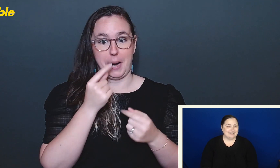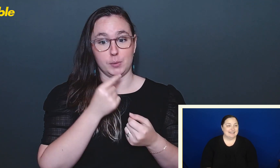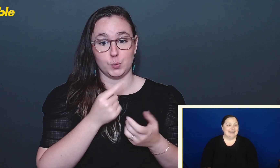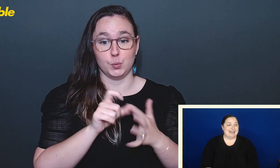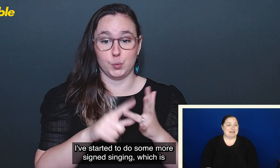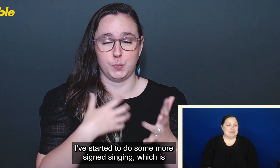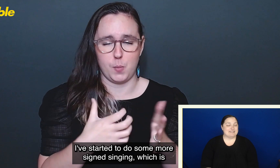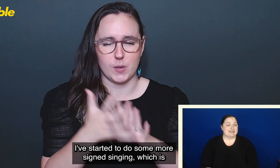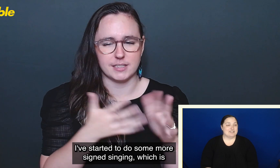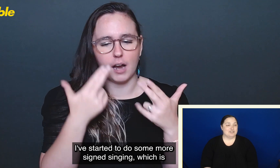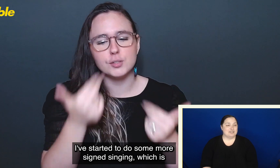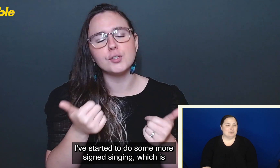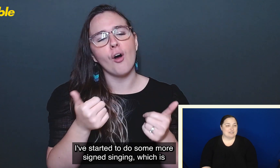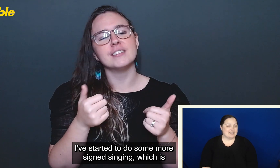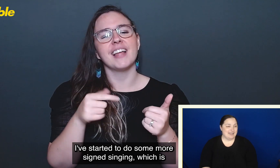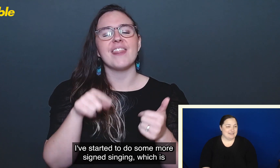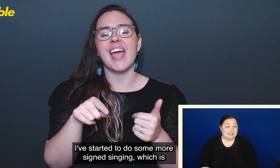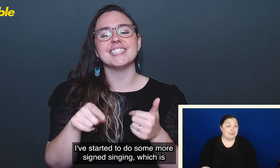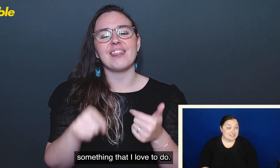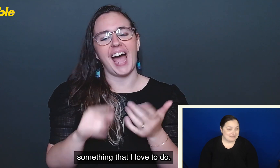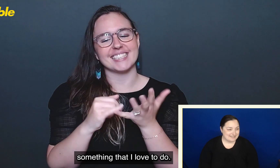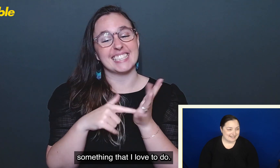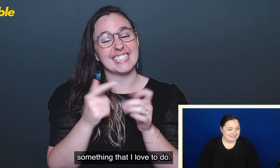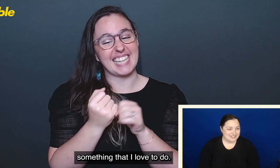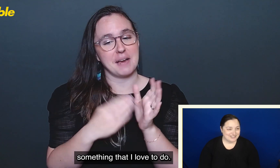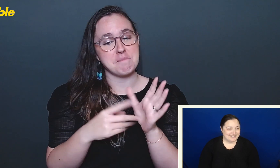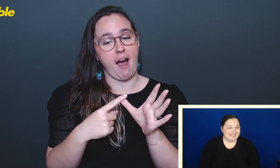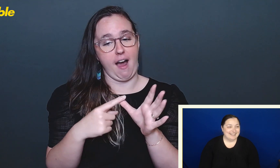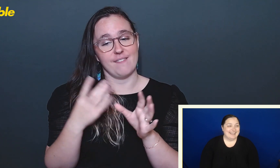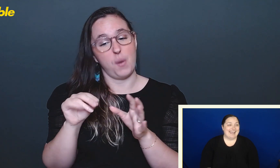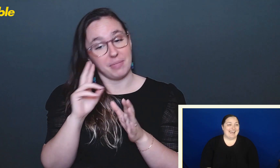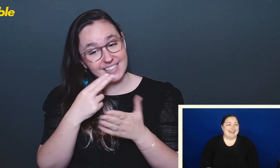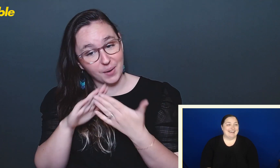community, I've started to do some more sign singing, which is something that I love to do.